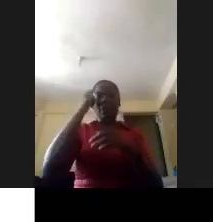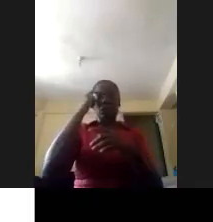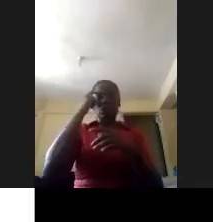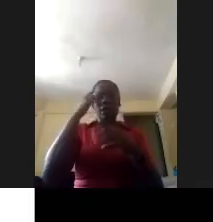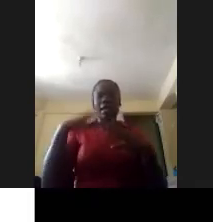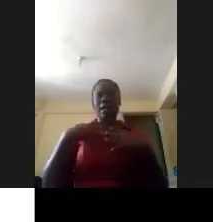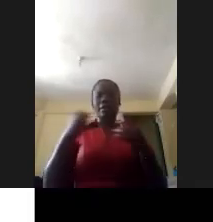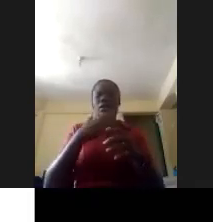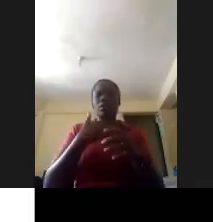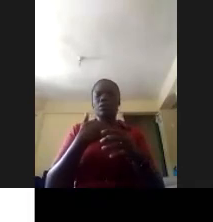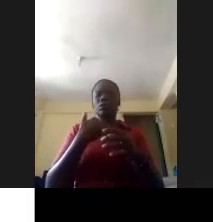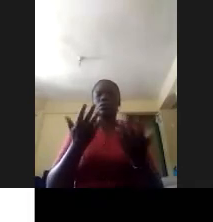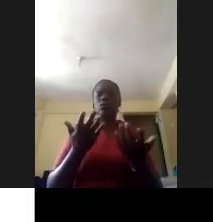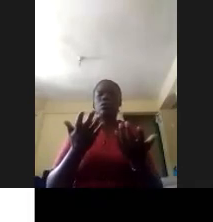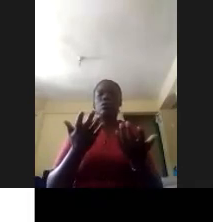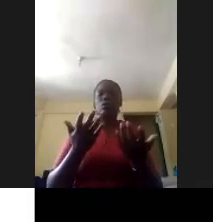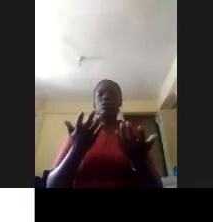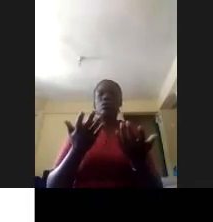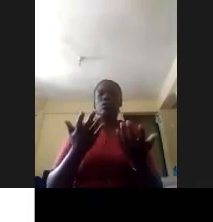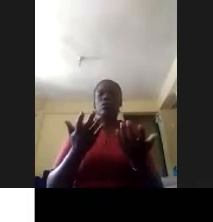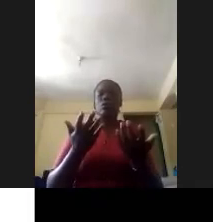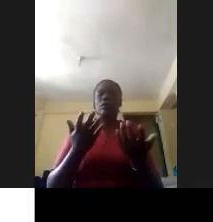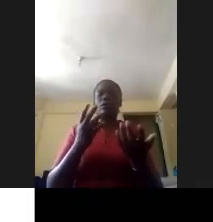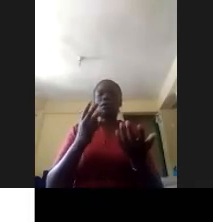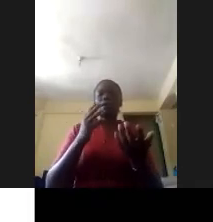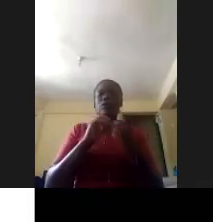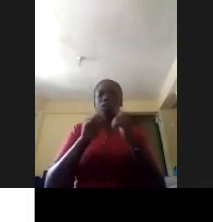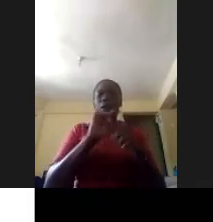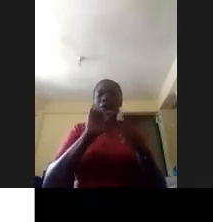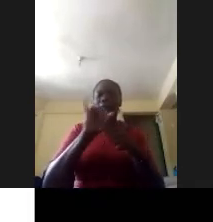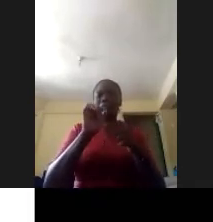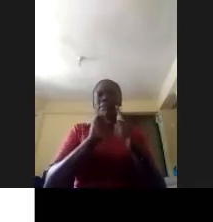to kind of facilitate that discussion today. mhm, mhm,